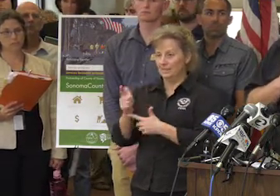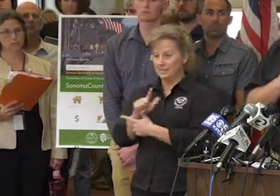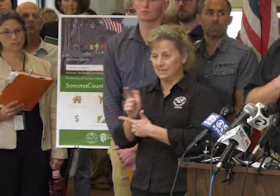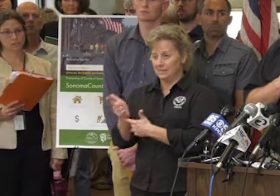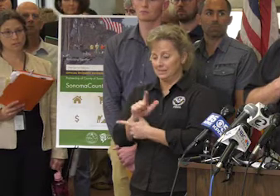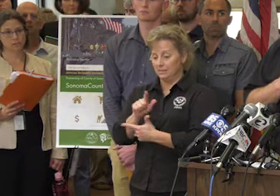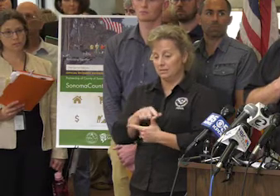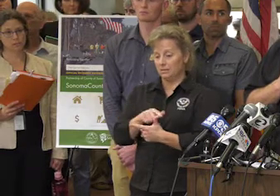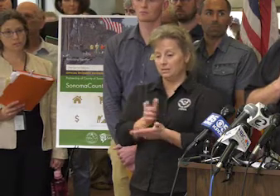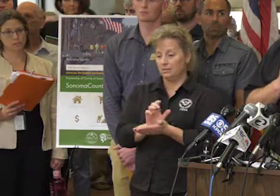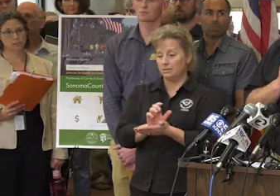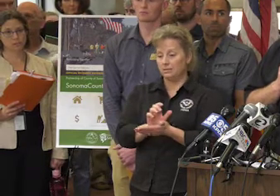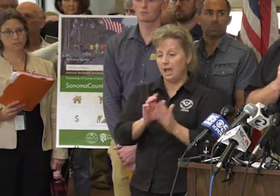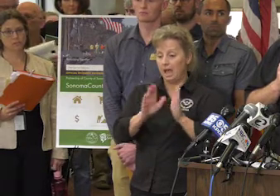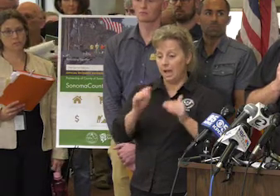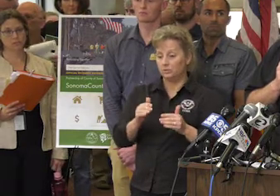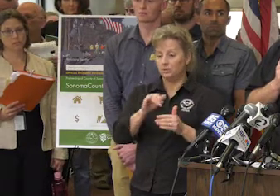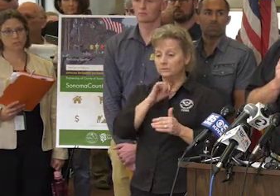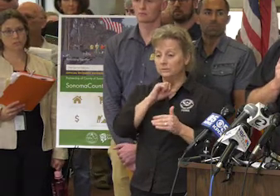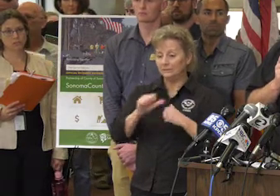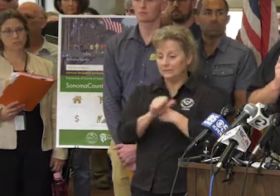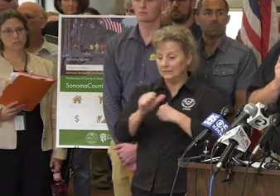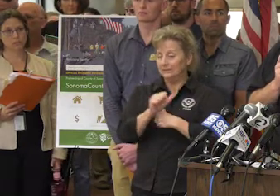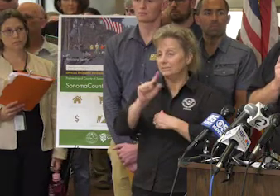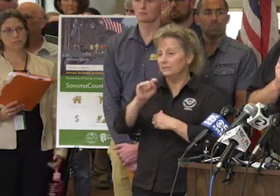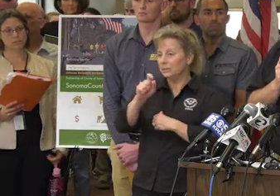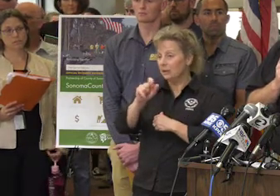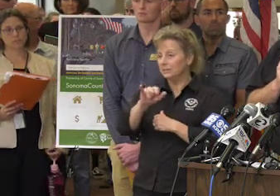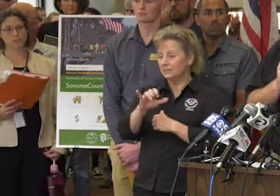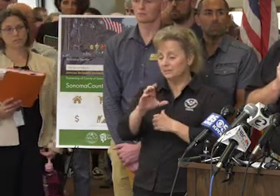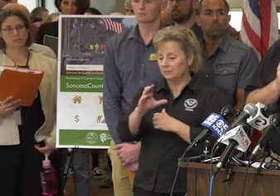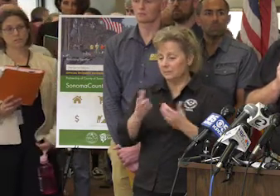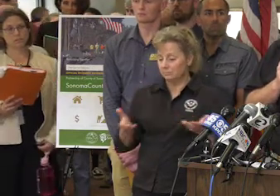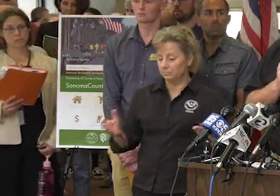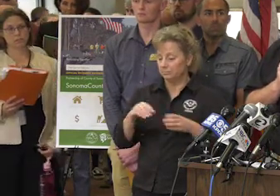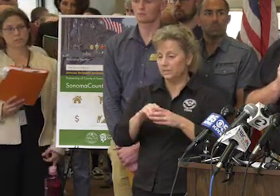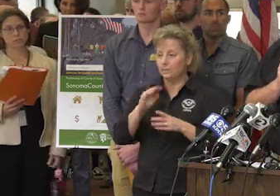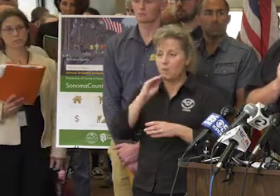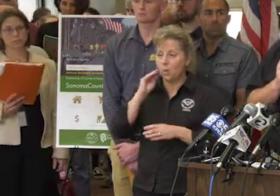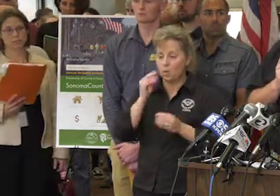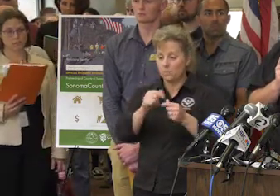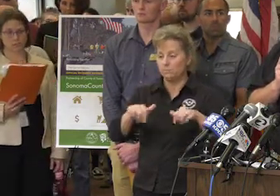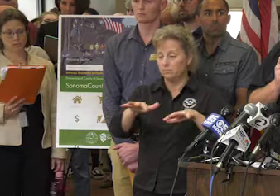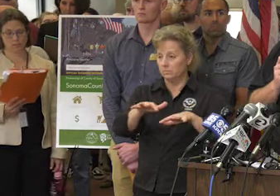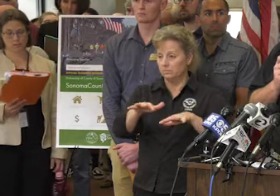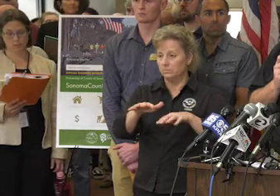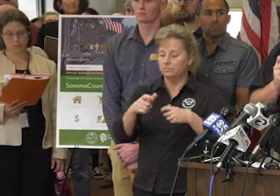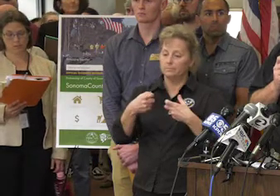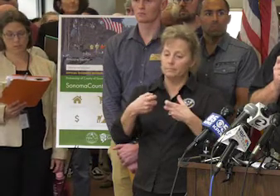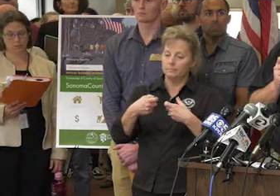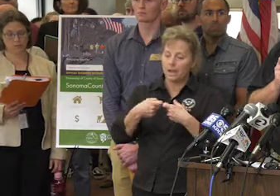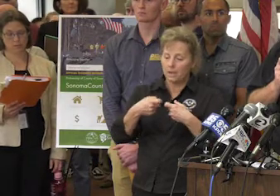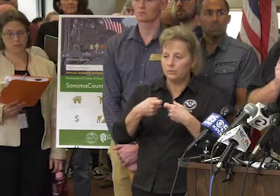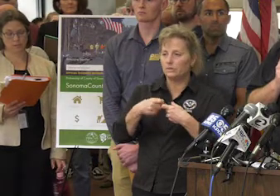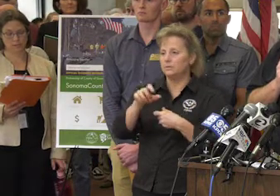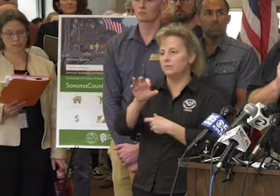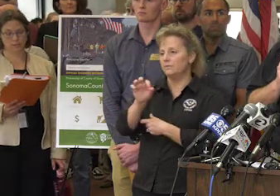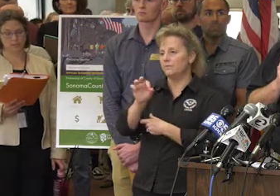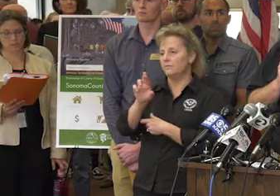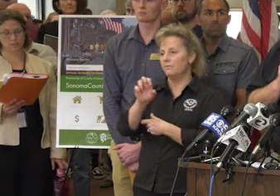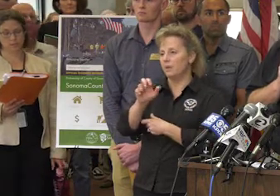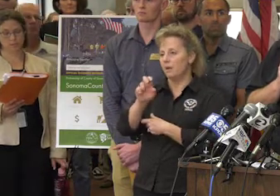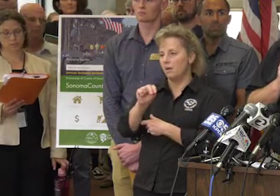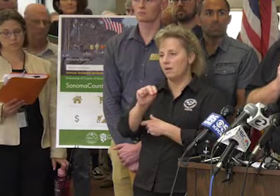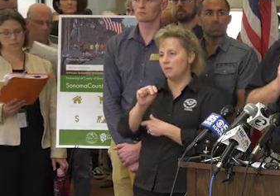is going to be the removal of household hazardous waste, toxic materials on the home sites. This is batteries, this is Freon, this is